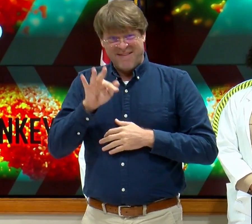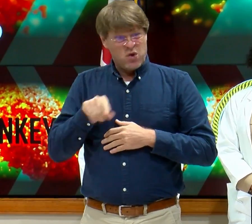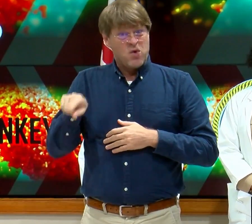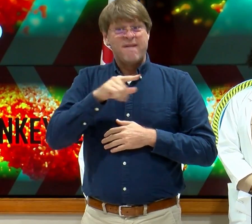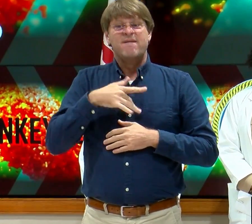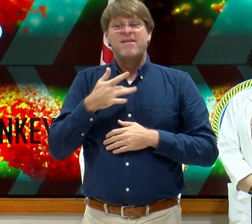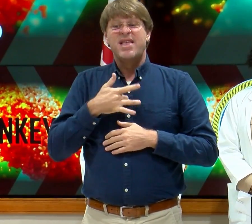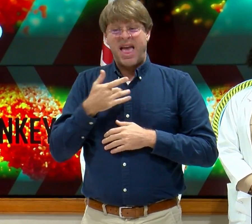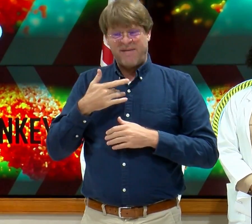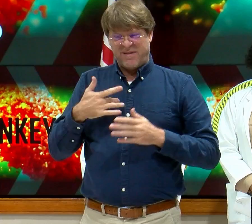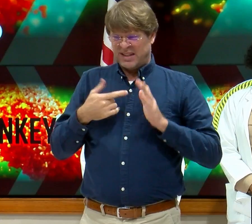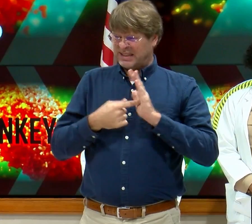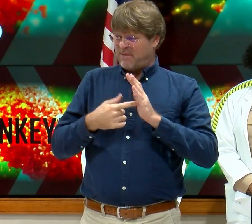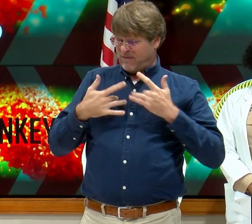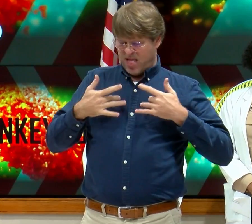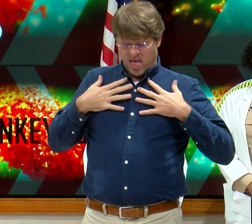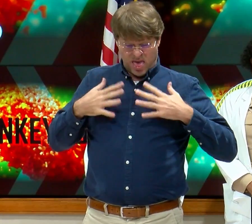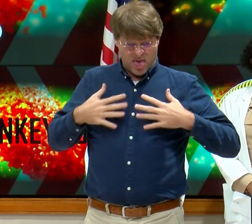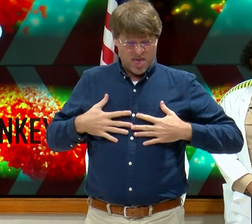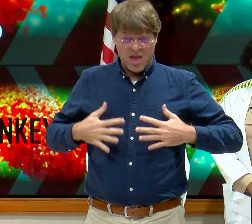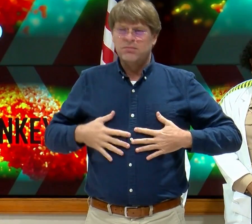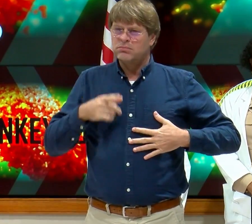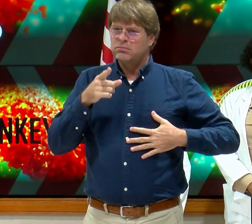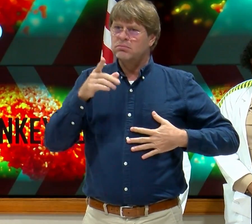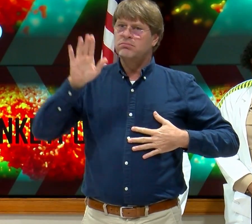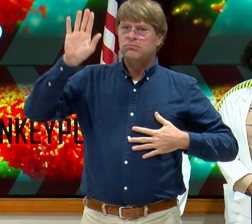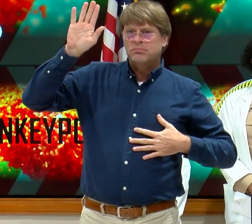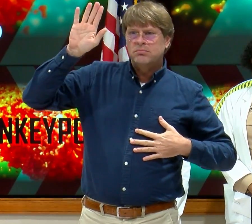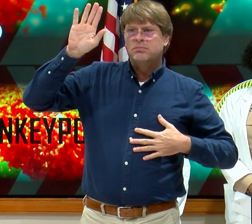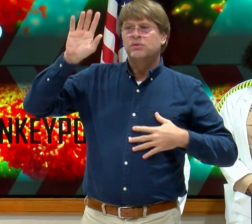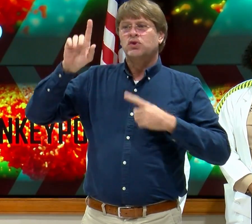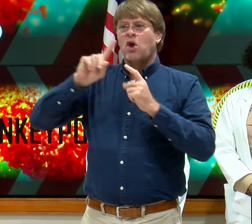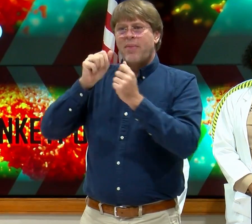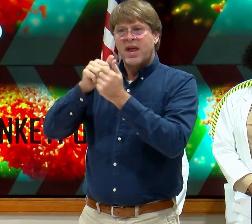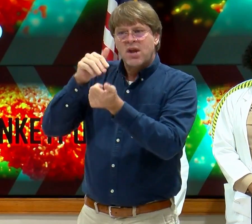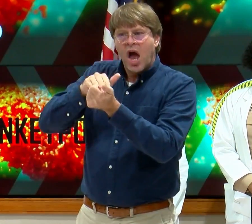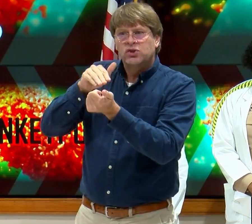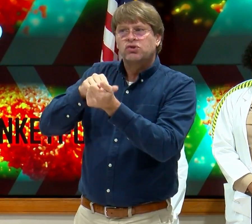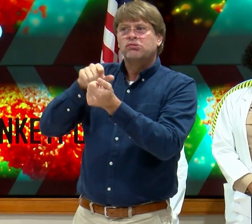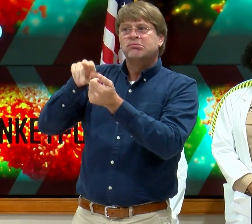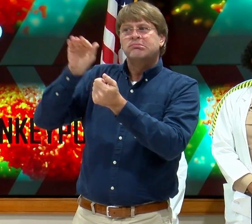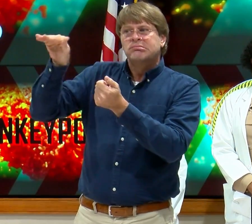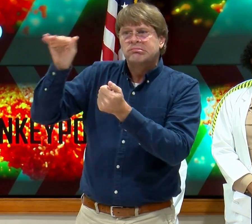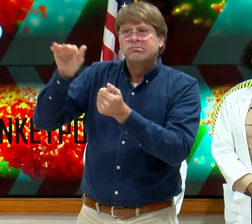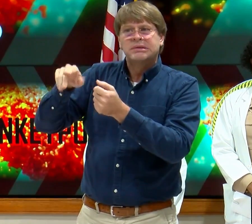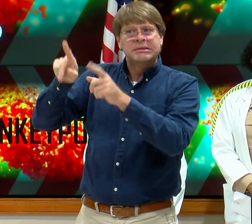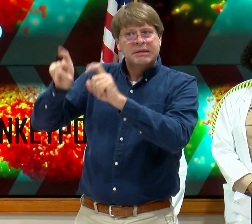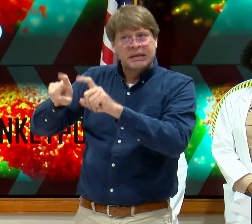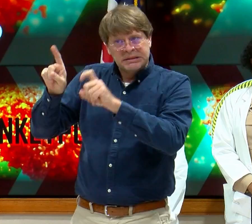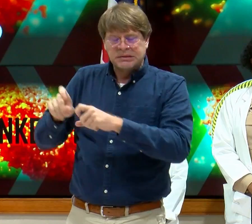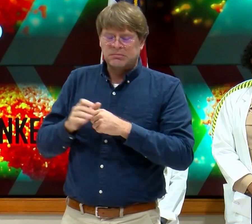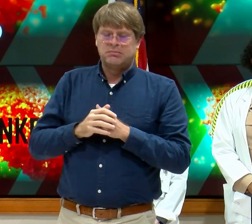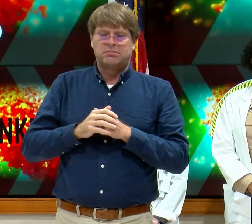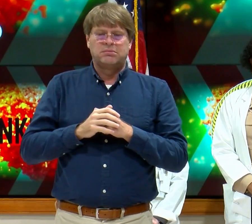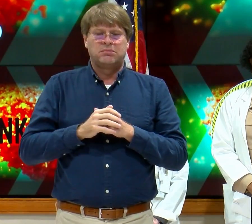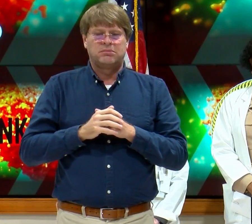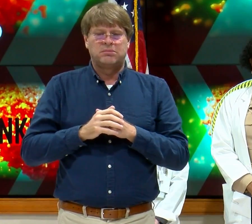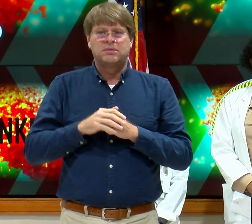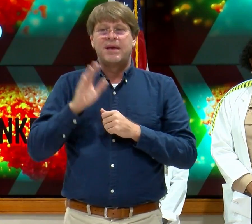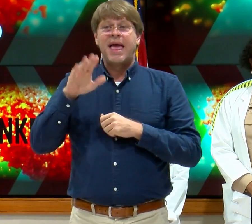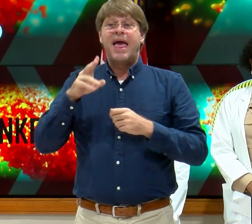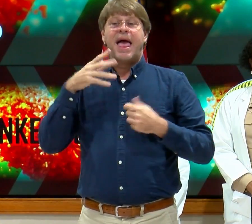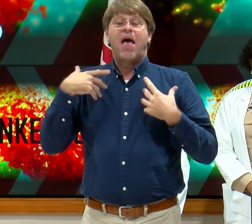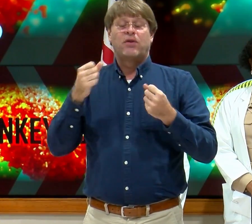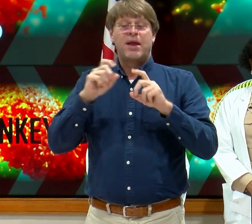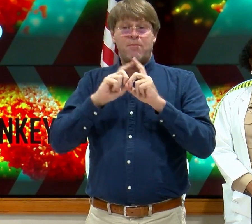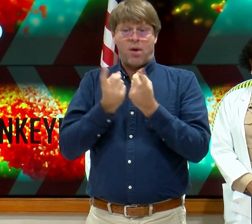have monkeypox symptoms, please speak first with your doctor and get tested. The Houston Health Department announced